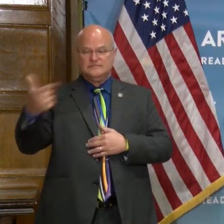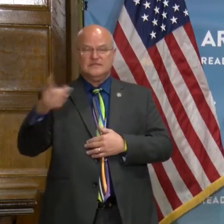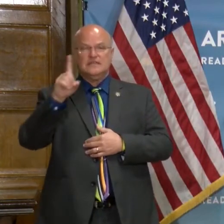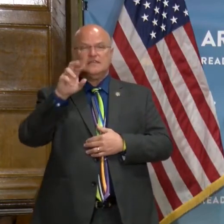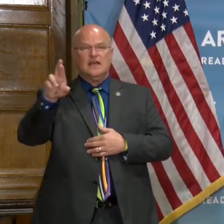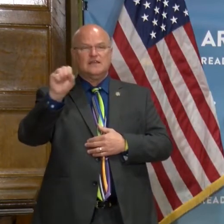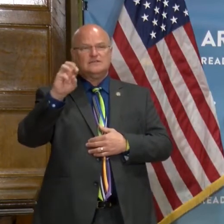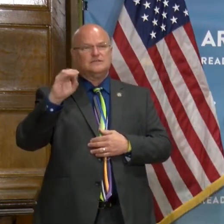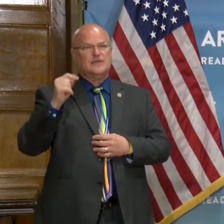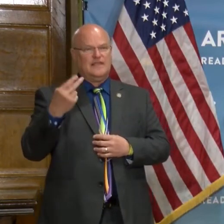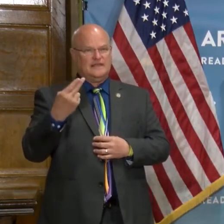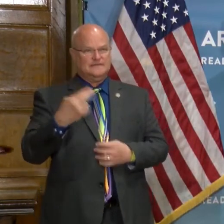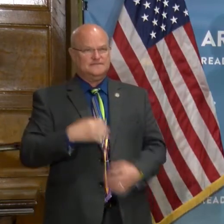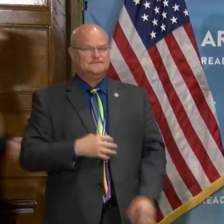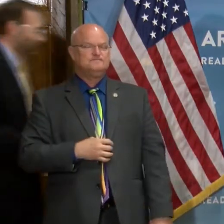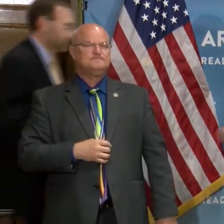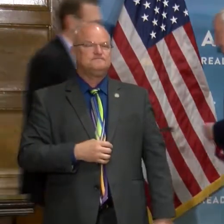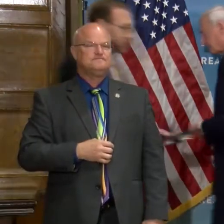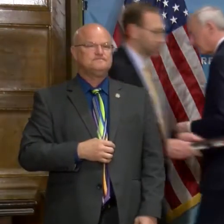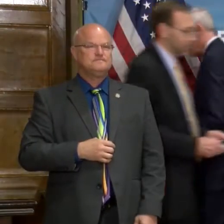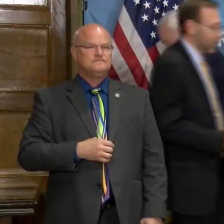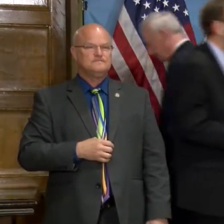Smith.